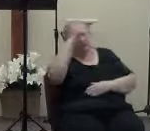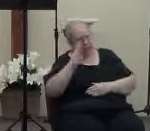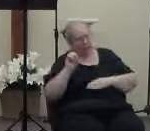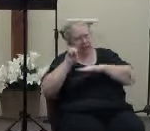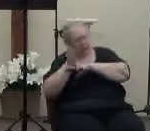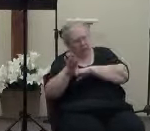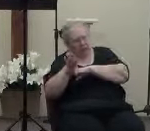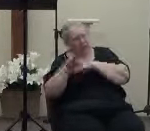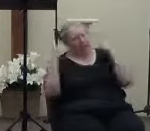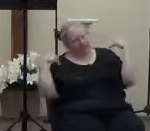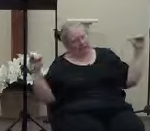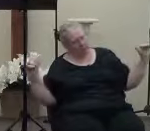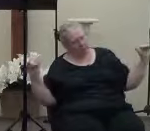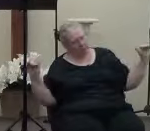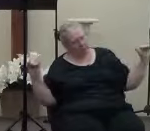sent an angel.